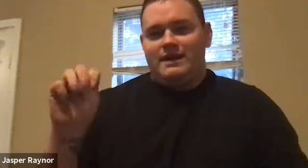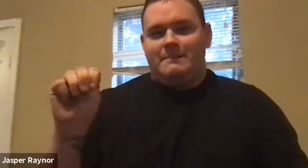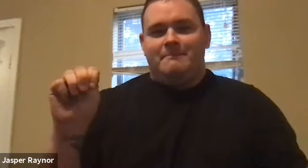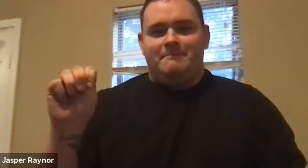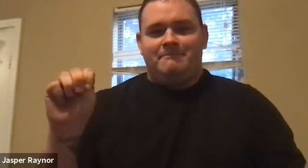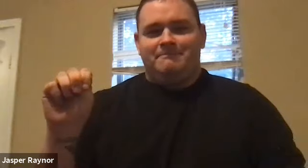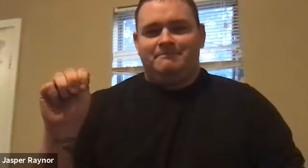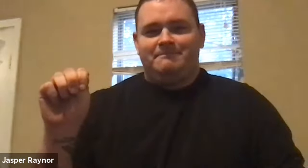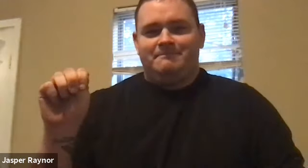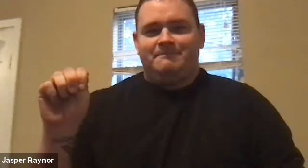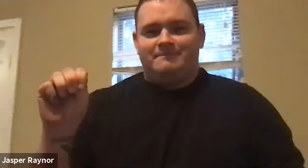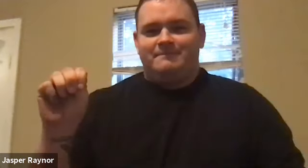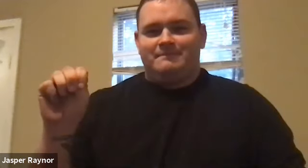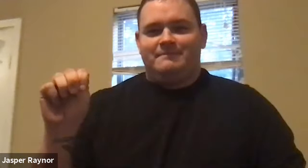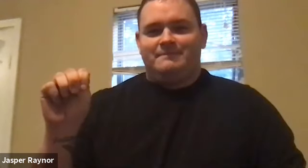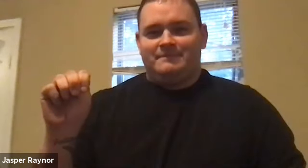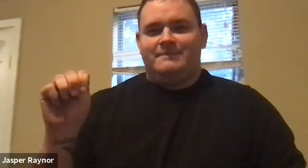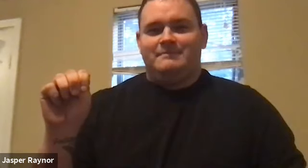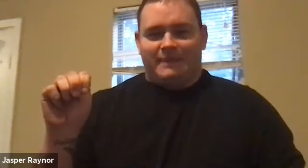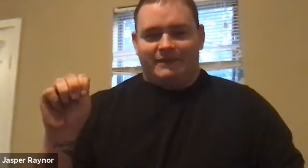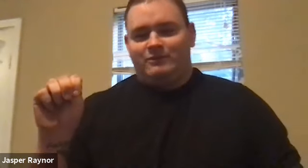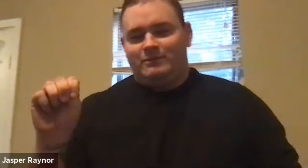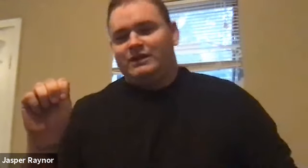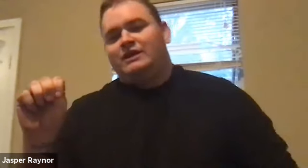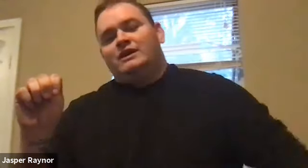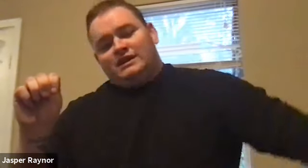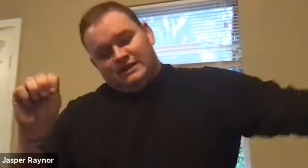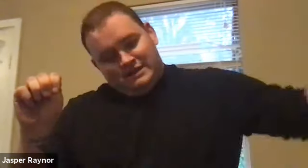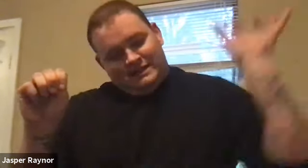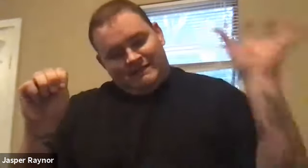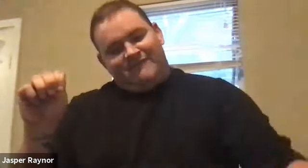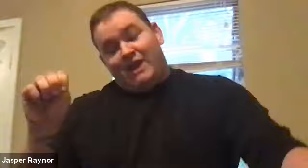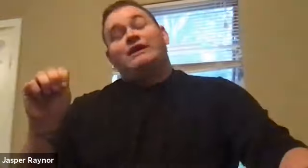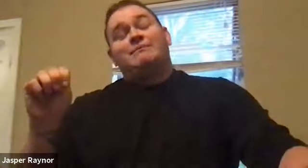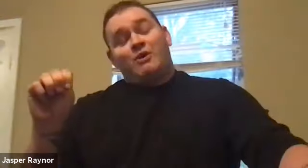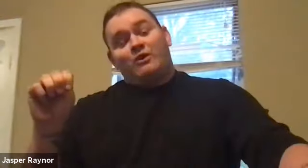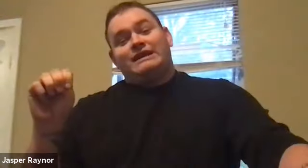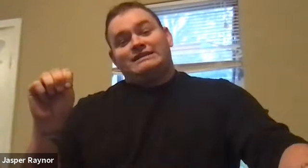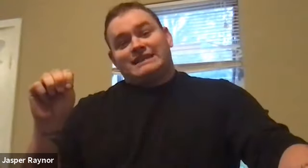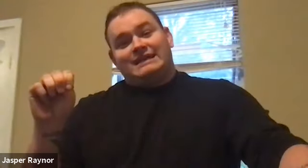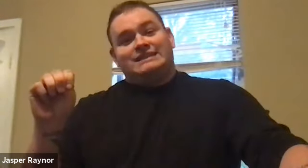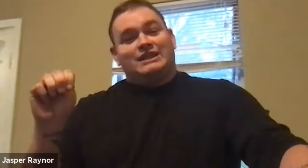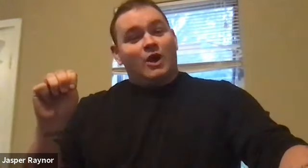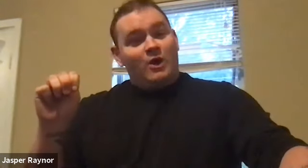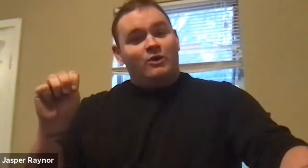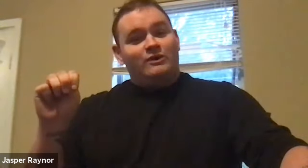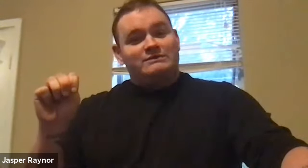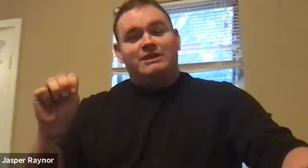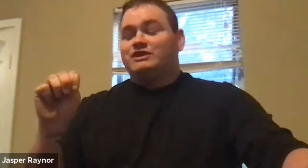BATHROOM. That's bathroom. Bathroom. Yeah, bathroom. Very important sign to know, especially if